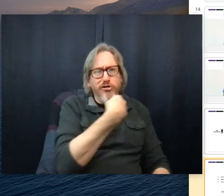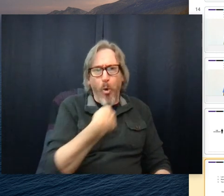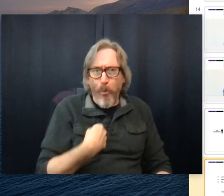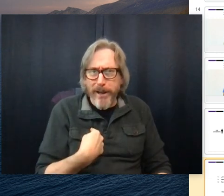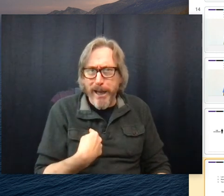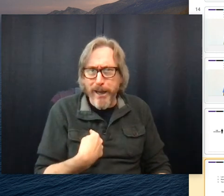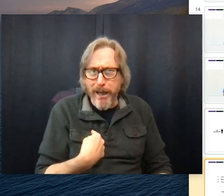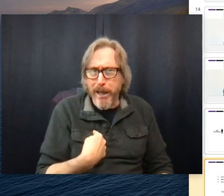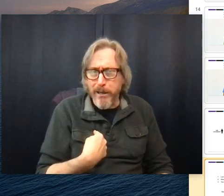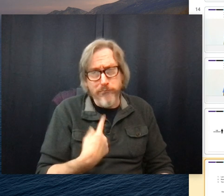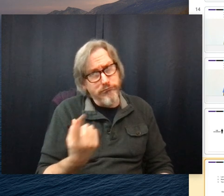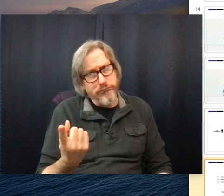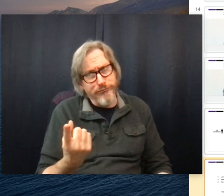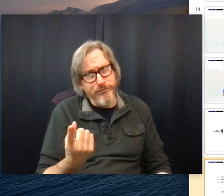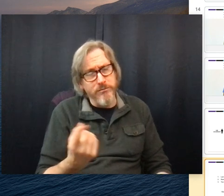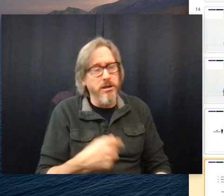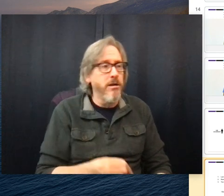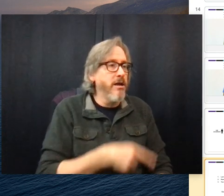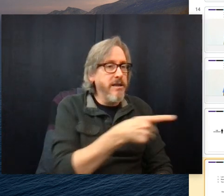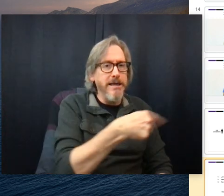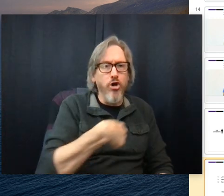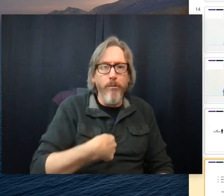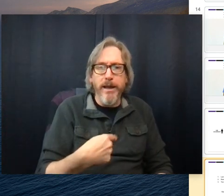Lee told me